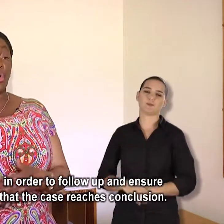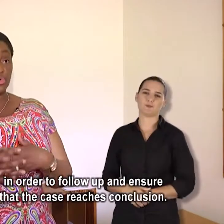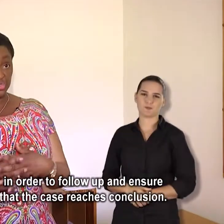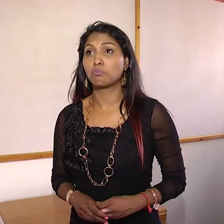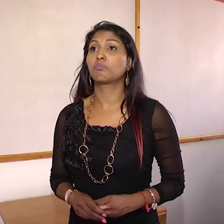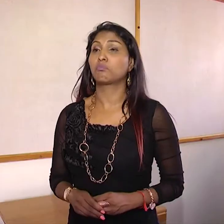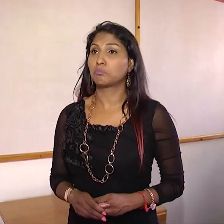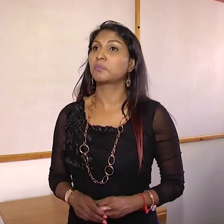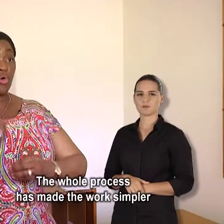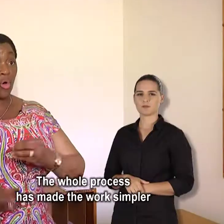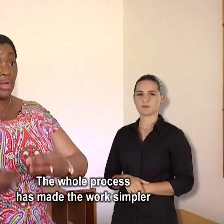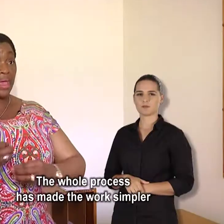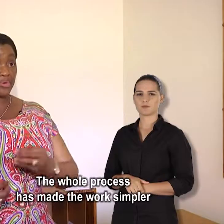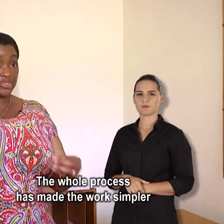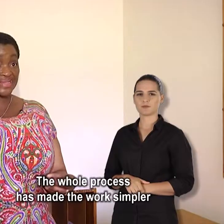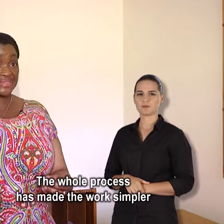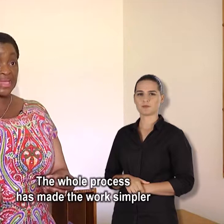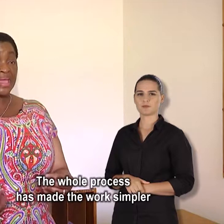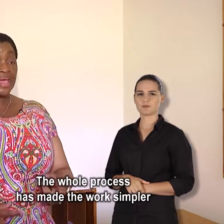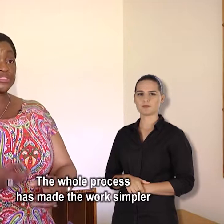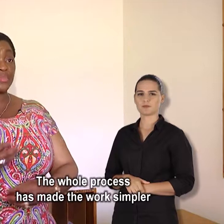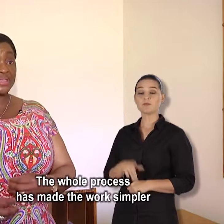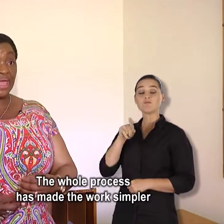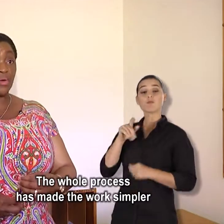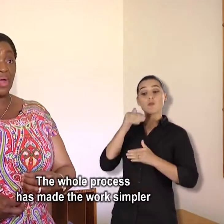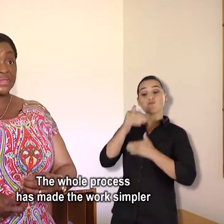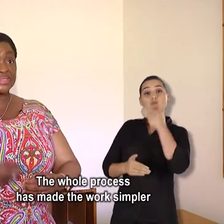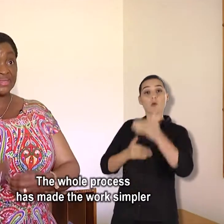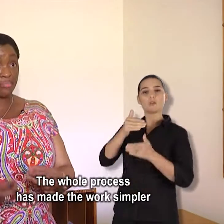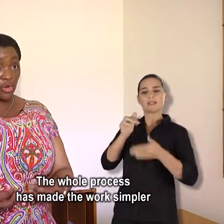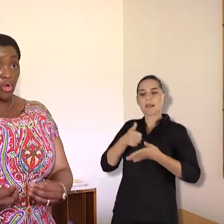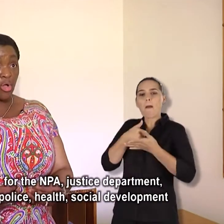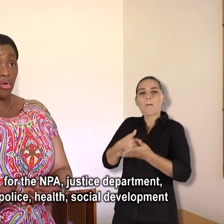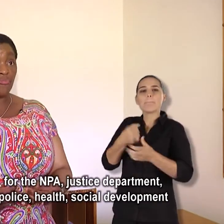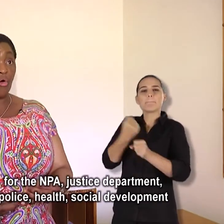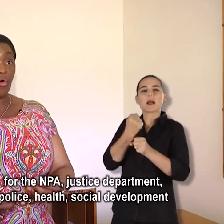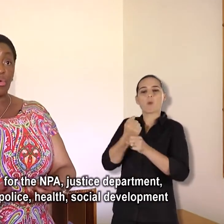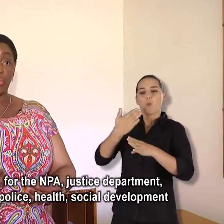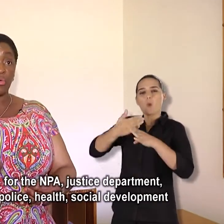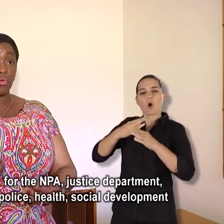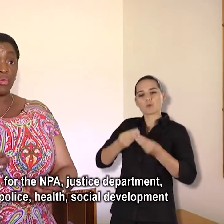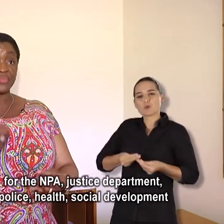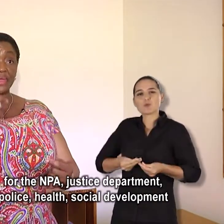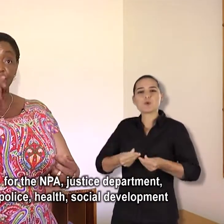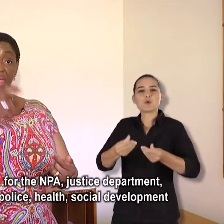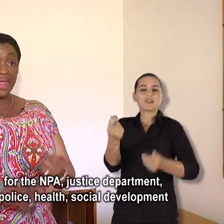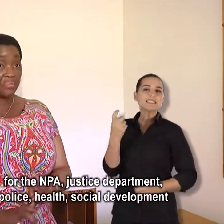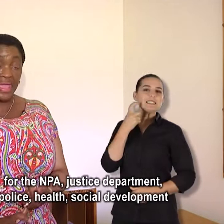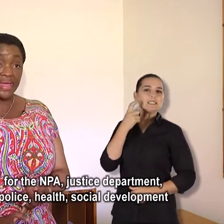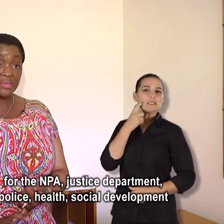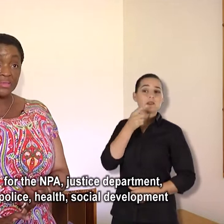its conclusion. The whole process has made work simple for